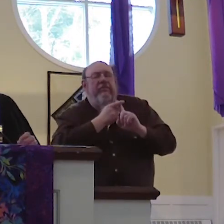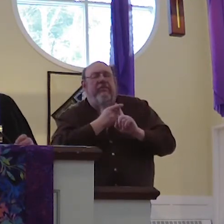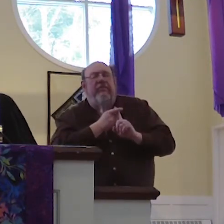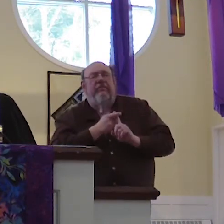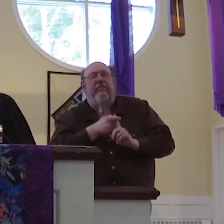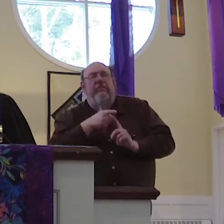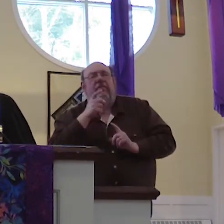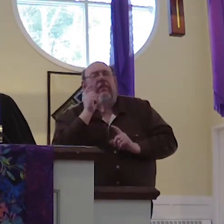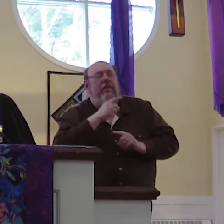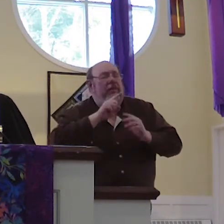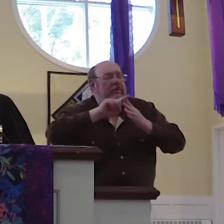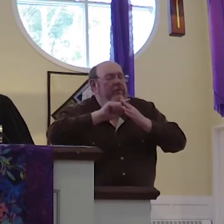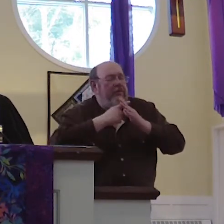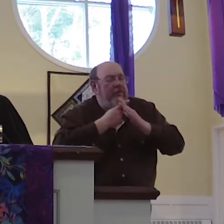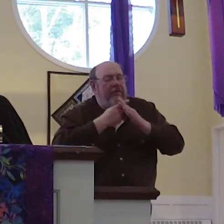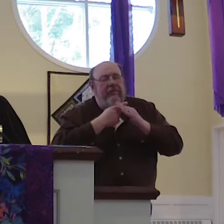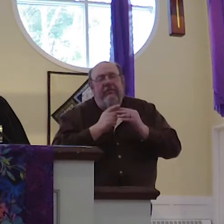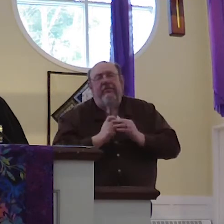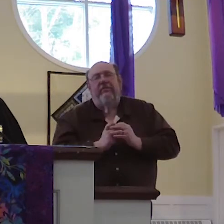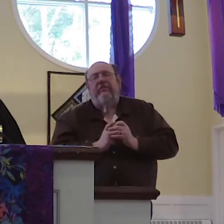well, that's where we start.